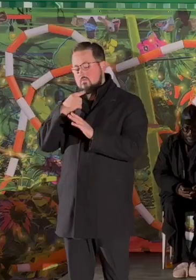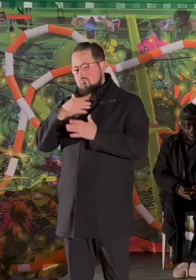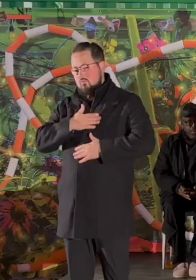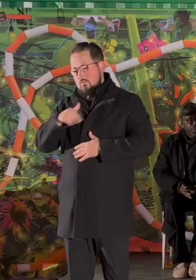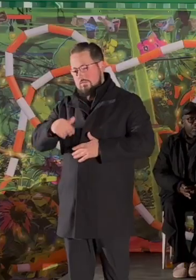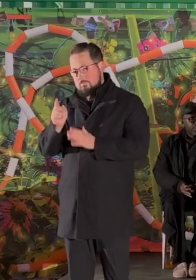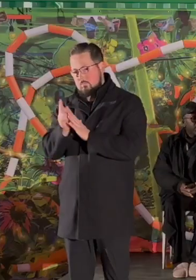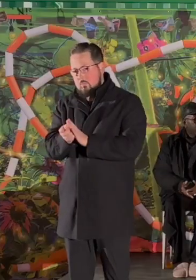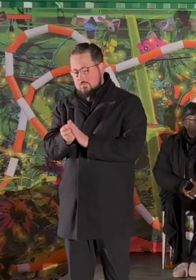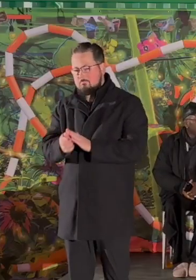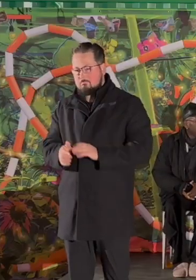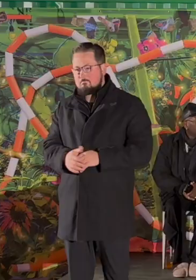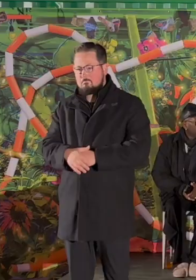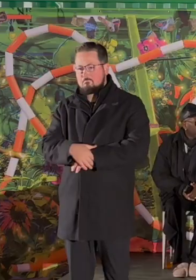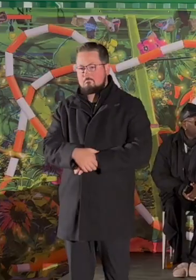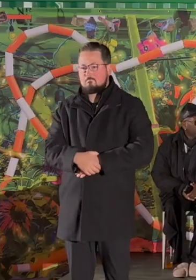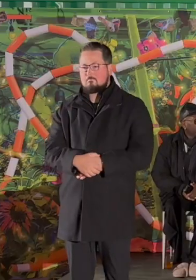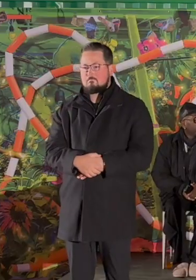guys.